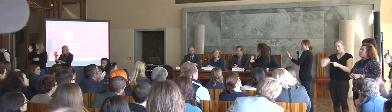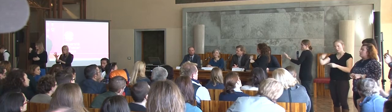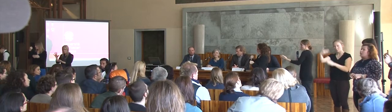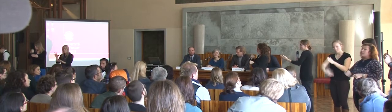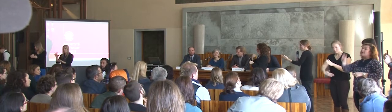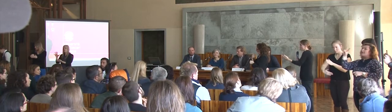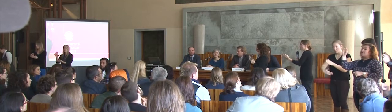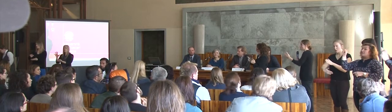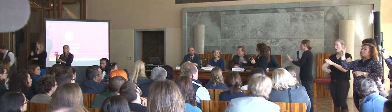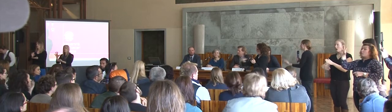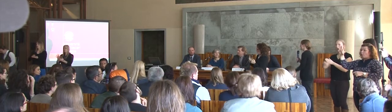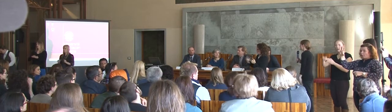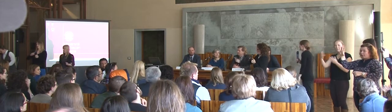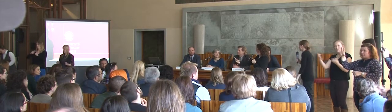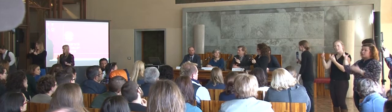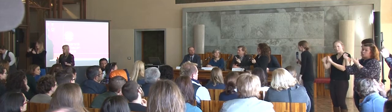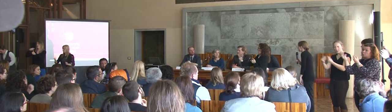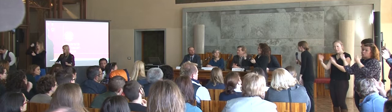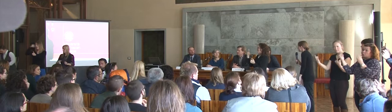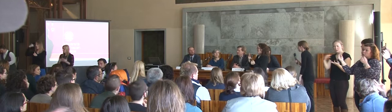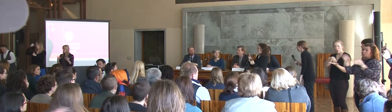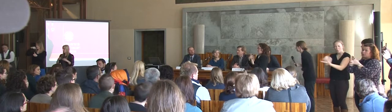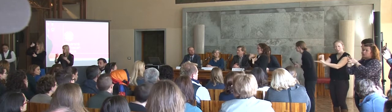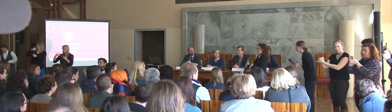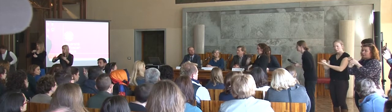but it will take many more years, won't it?